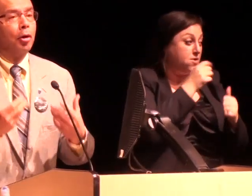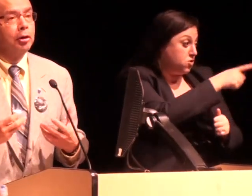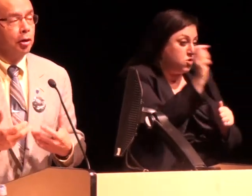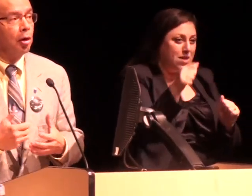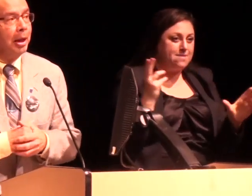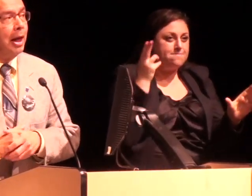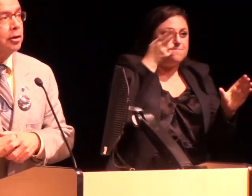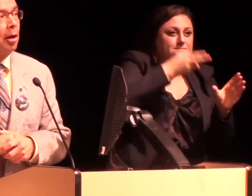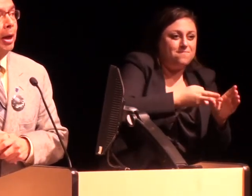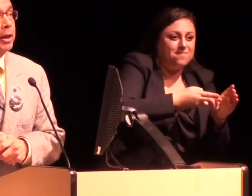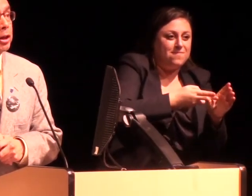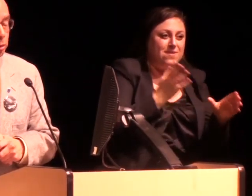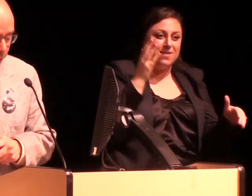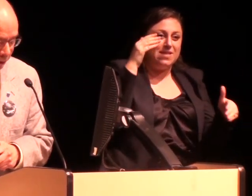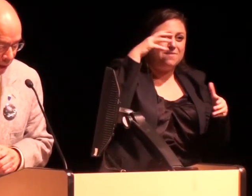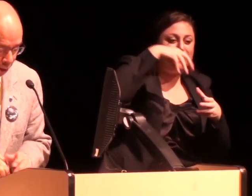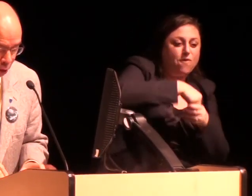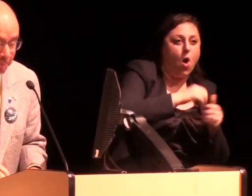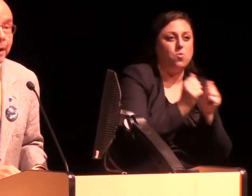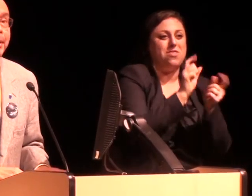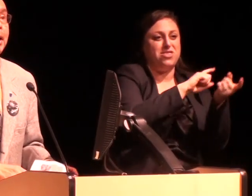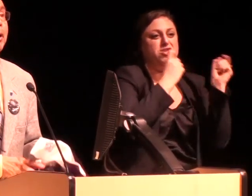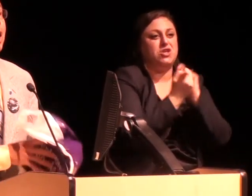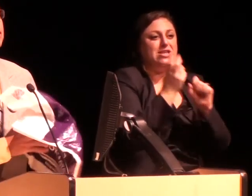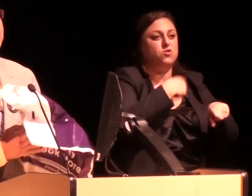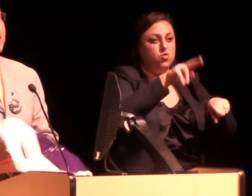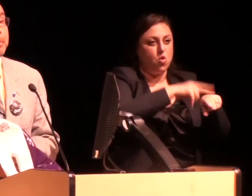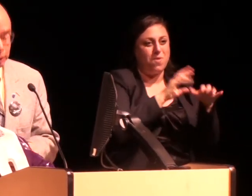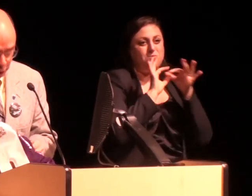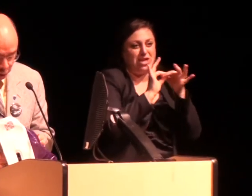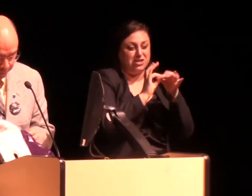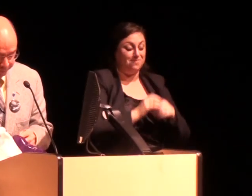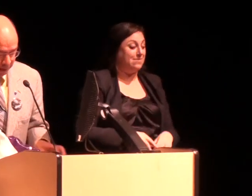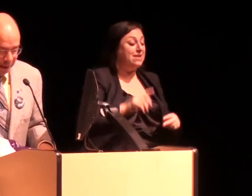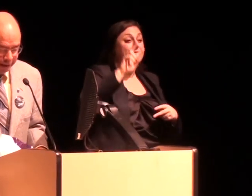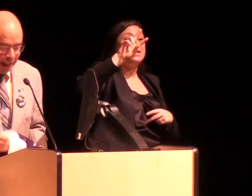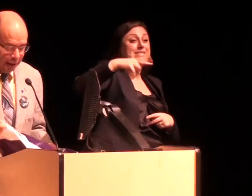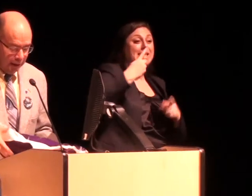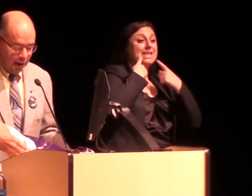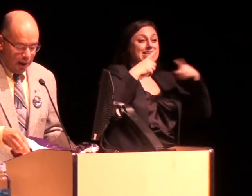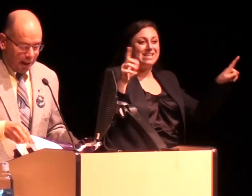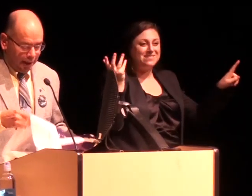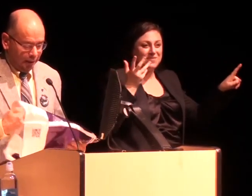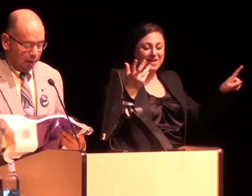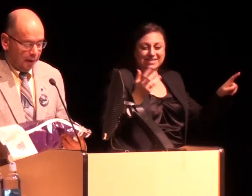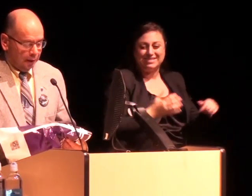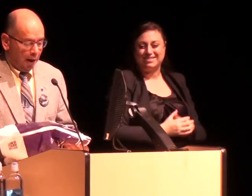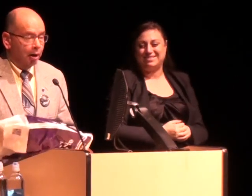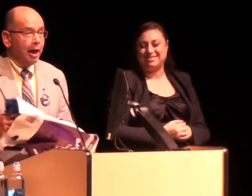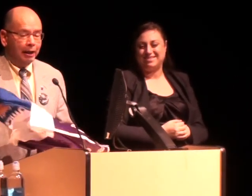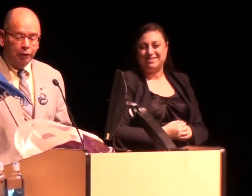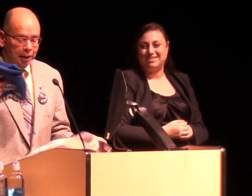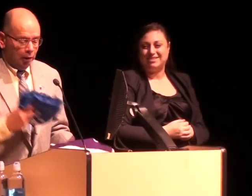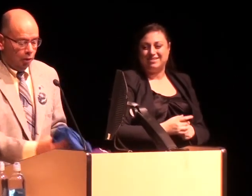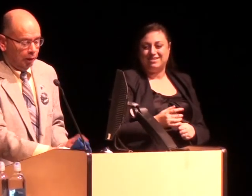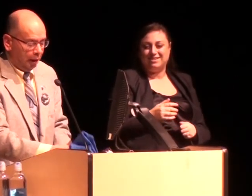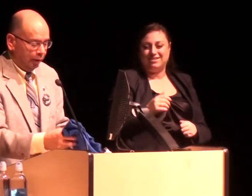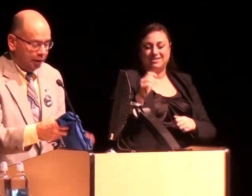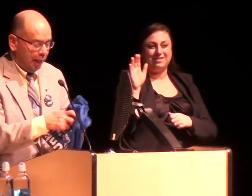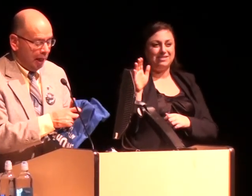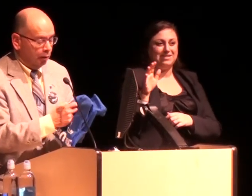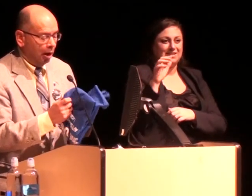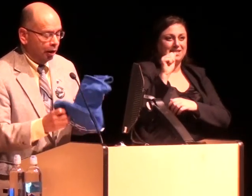need in order to normalize our relations with Cuba. Announcement number two is that our AFK